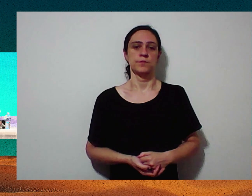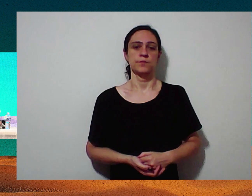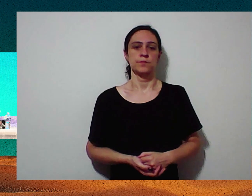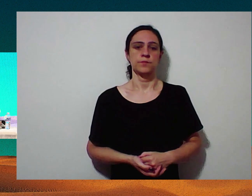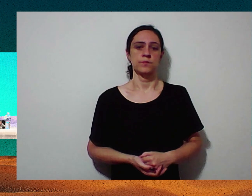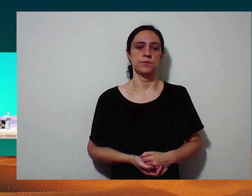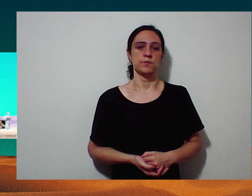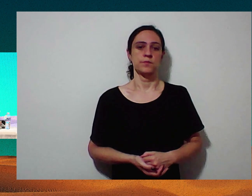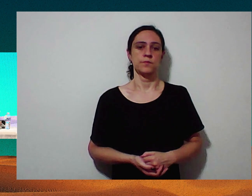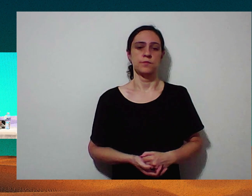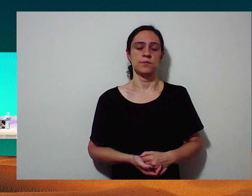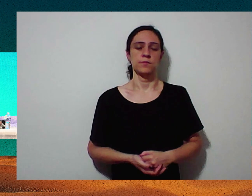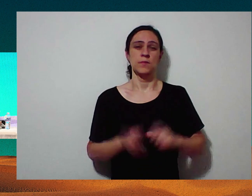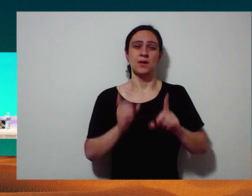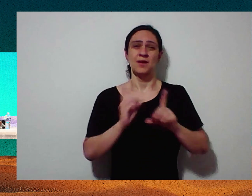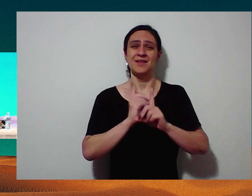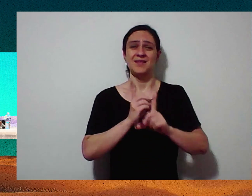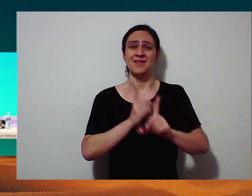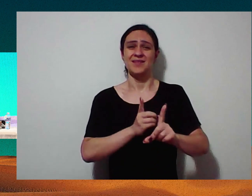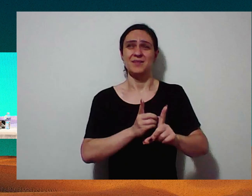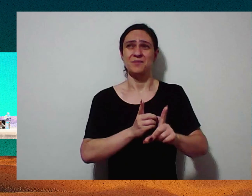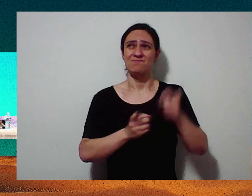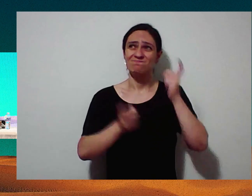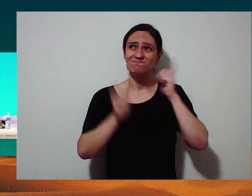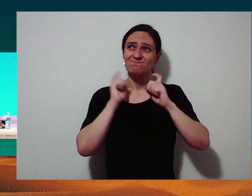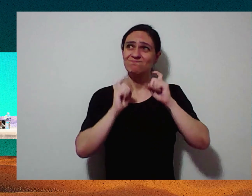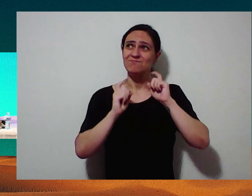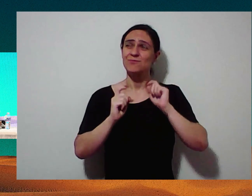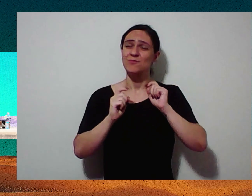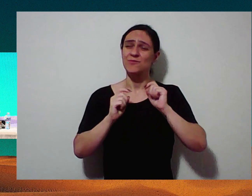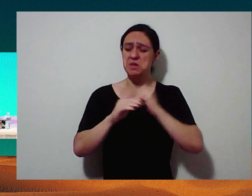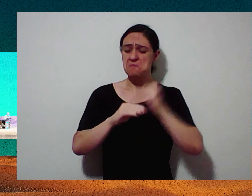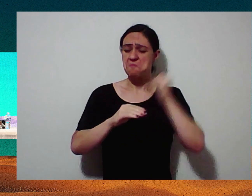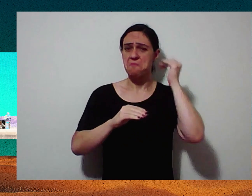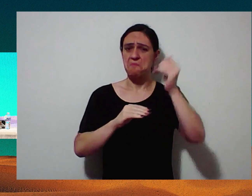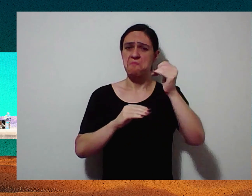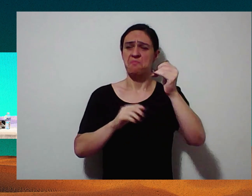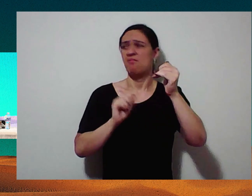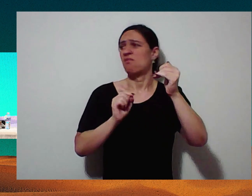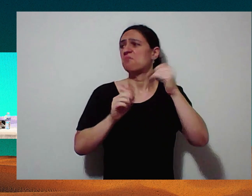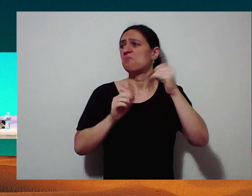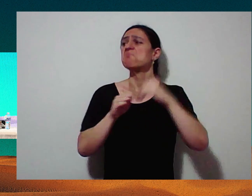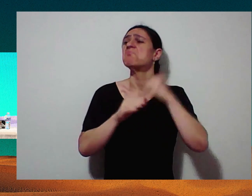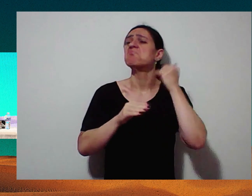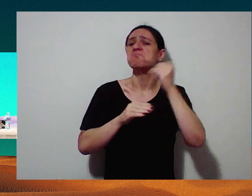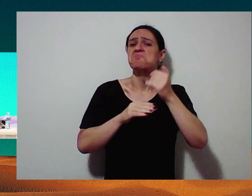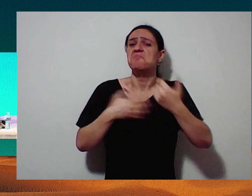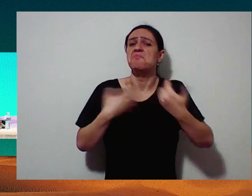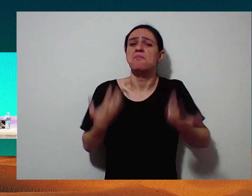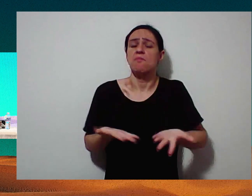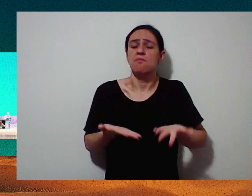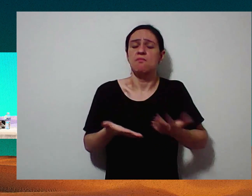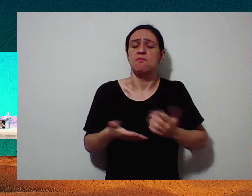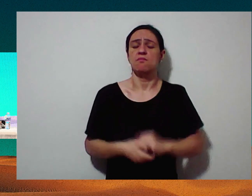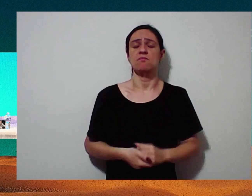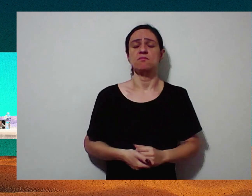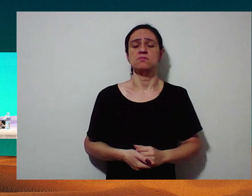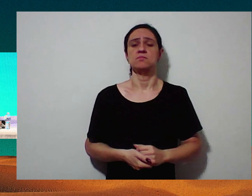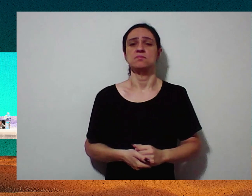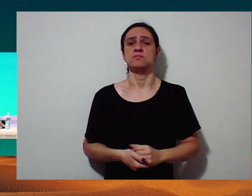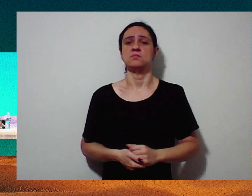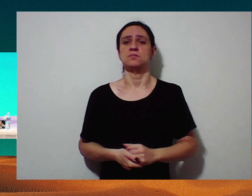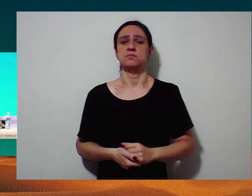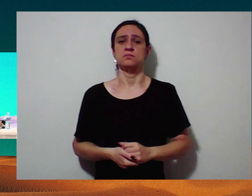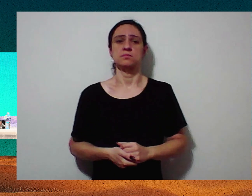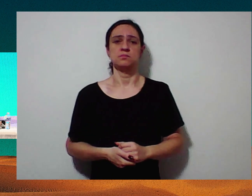estavam preocupados em saber quem é o maior. And the disciples, they were concerned about knowing who was the greatest. Irmãos, esse é